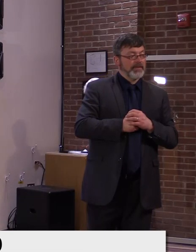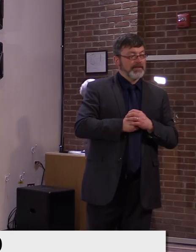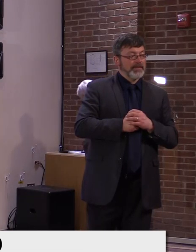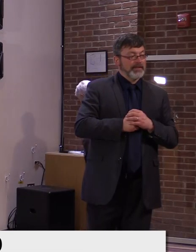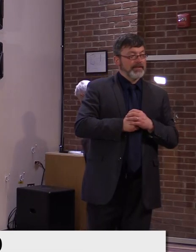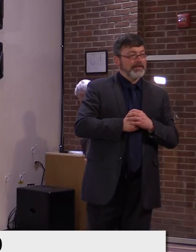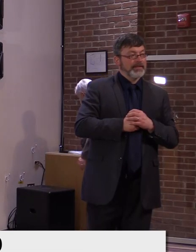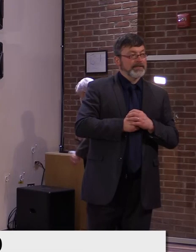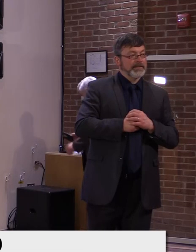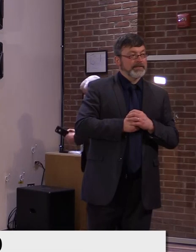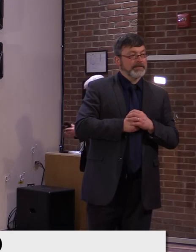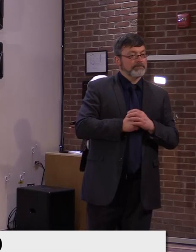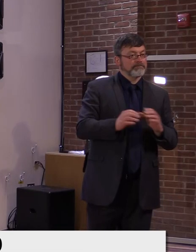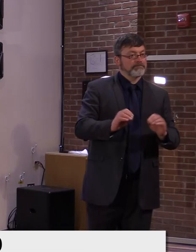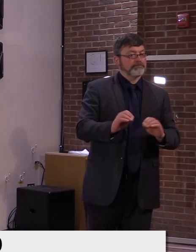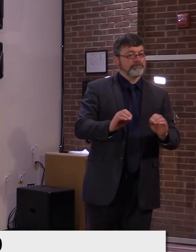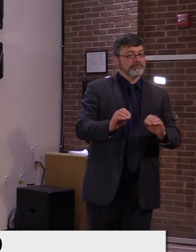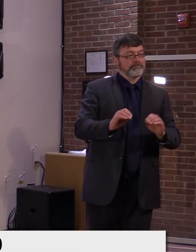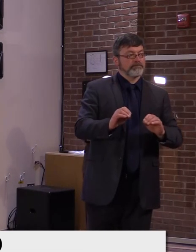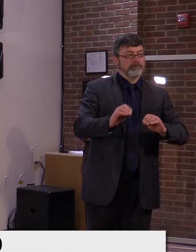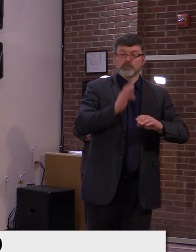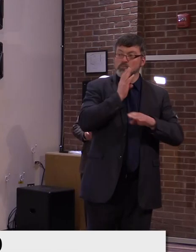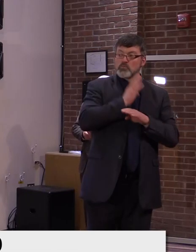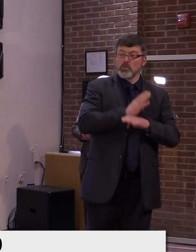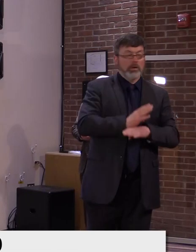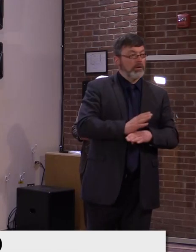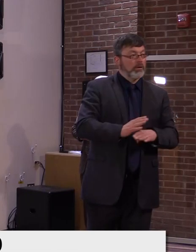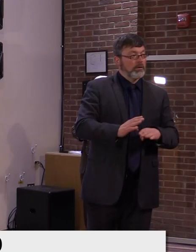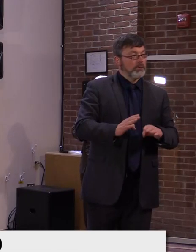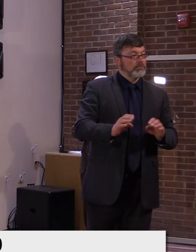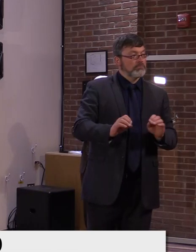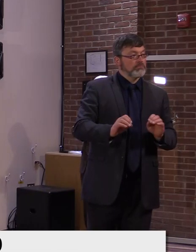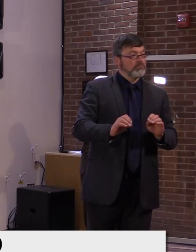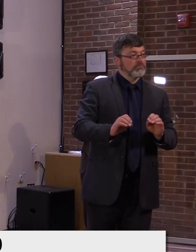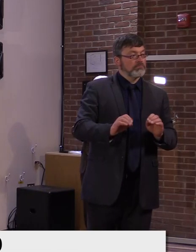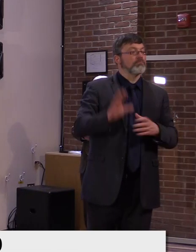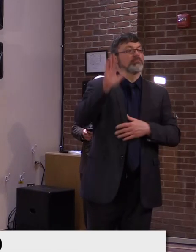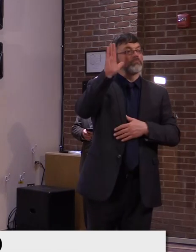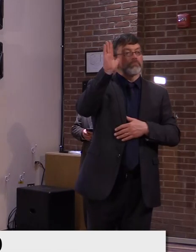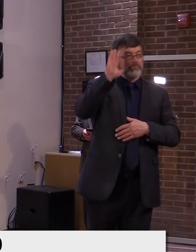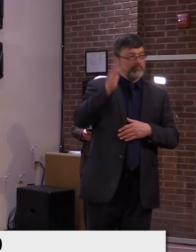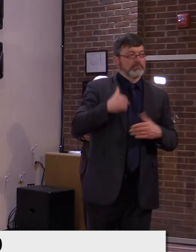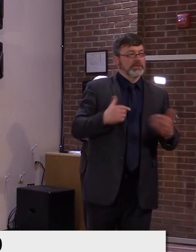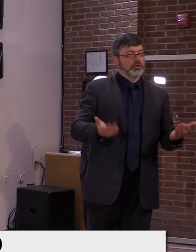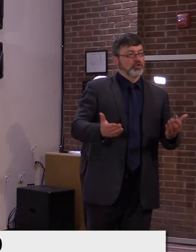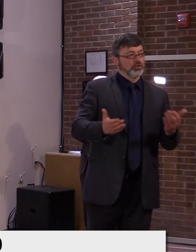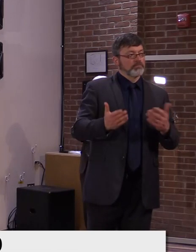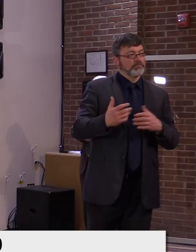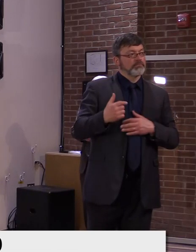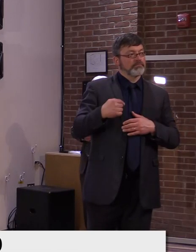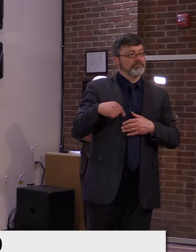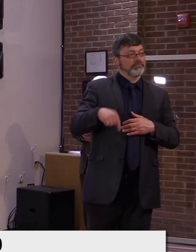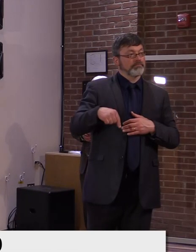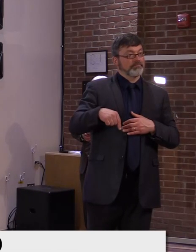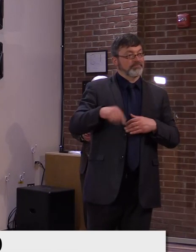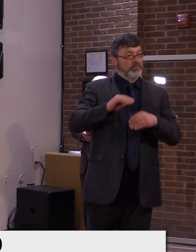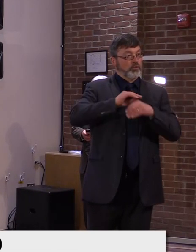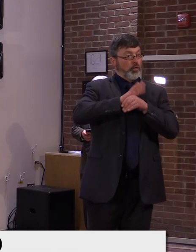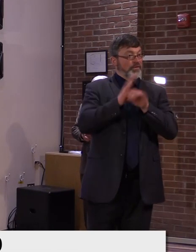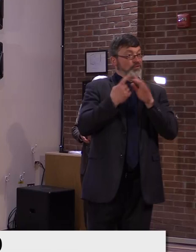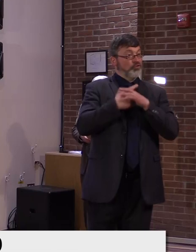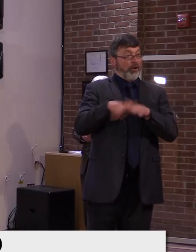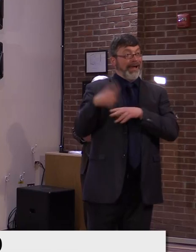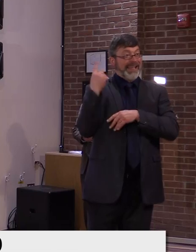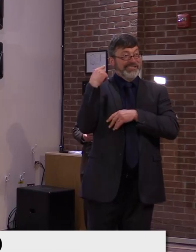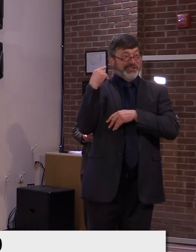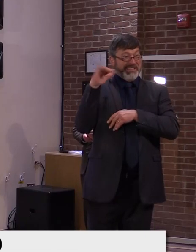question I have, yeah, the question I have today is, since the pandemic started, the governor has taken a